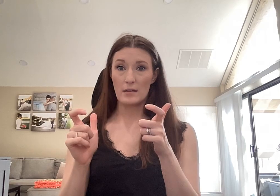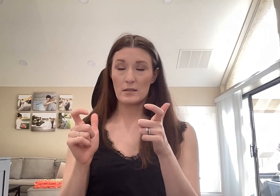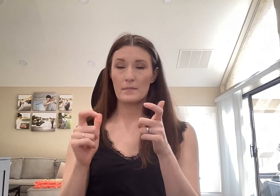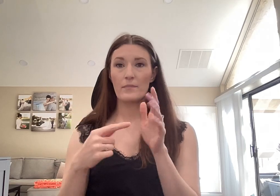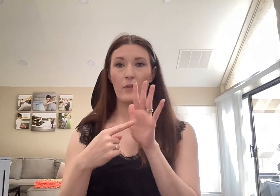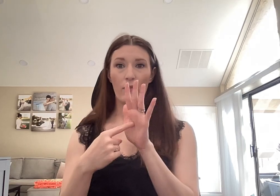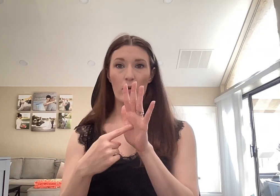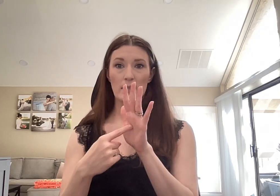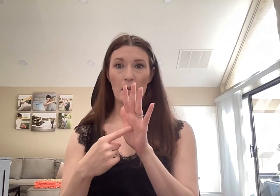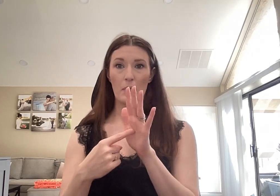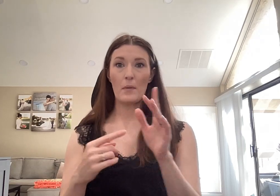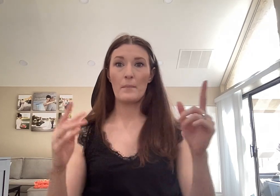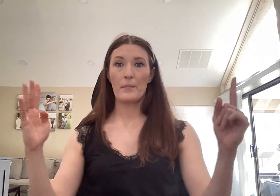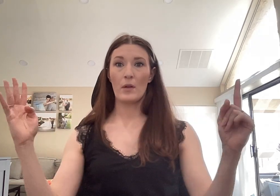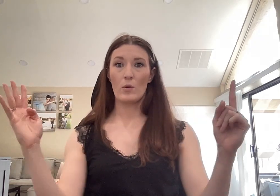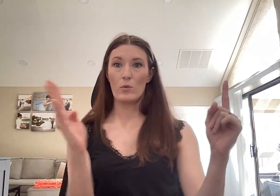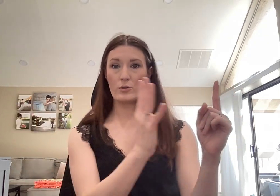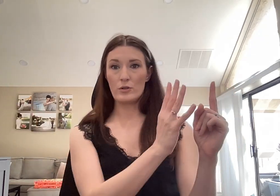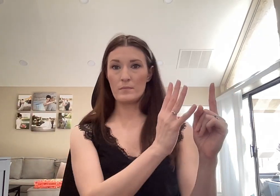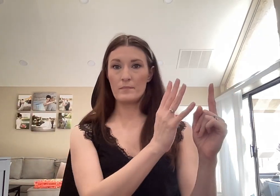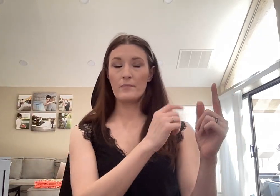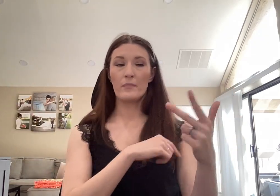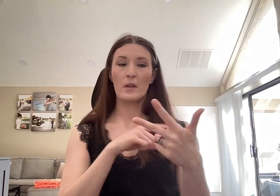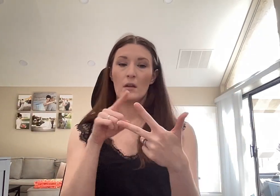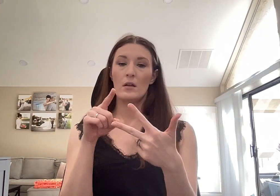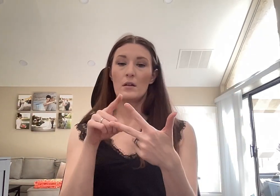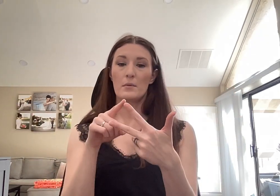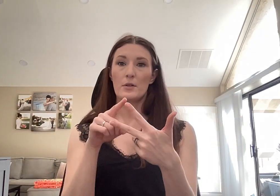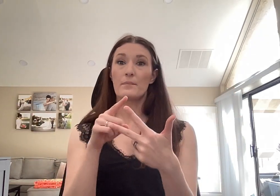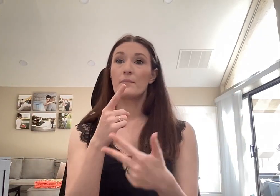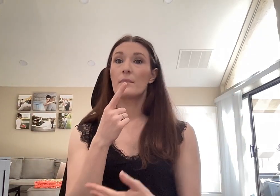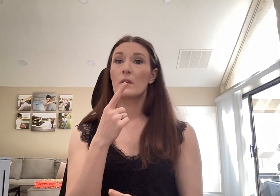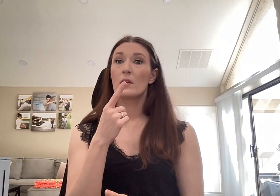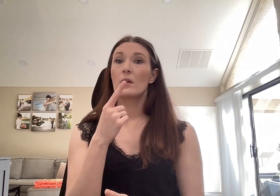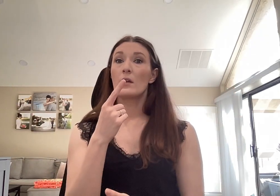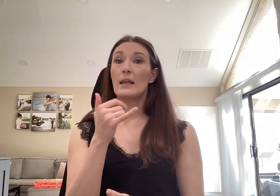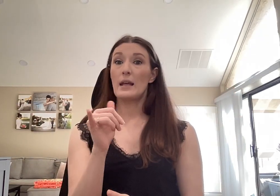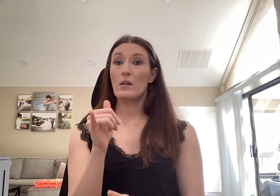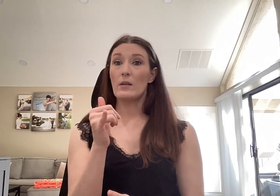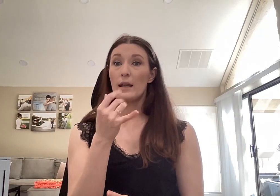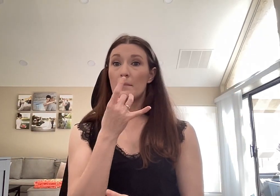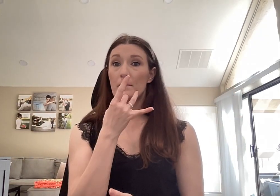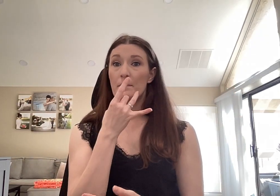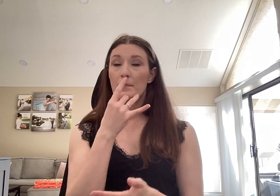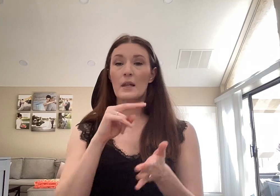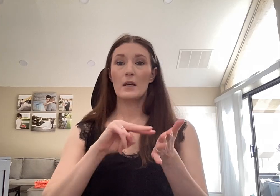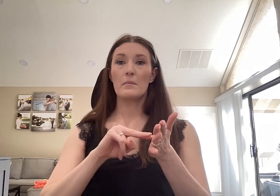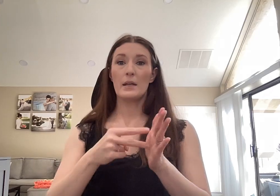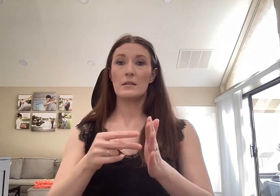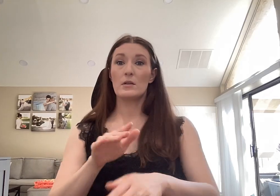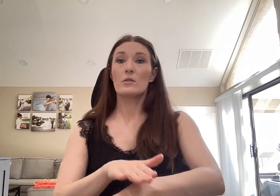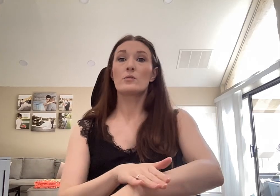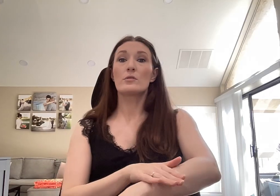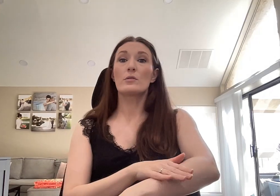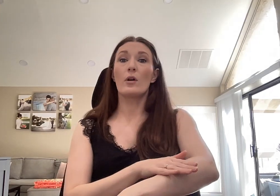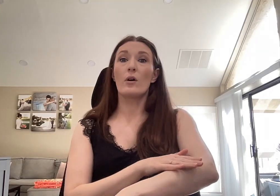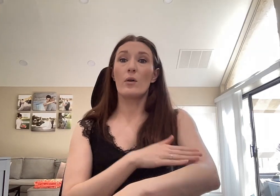fast. For example, whoosh. Number 2, yellow light means